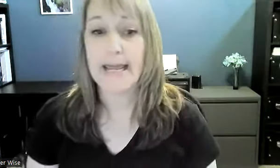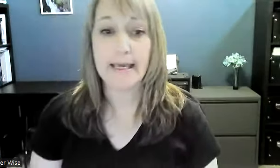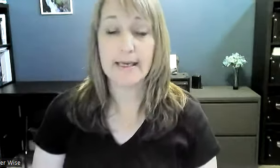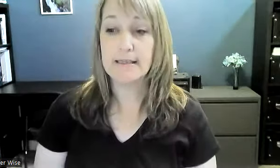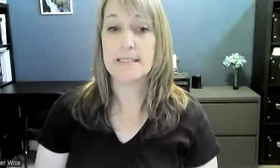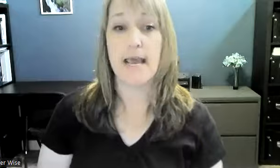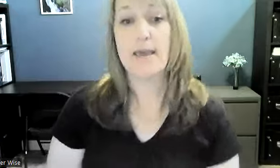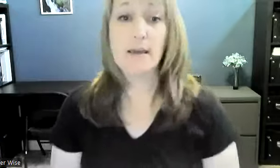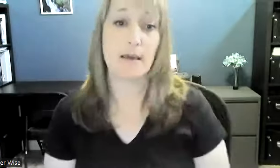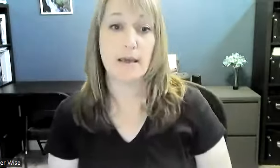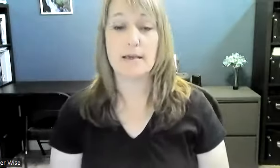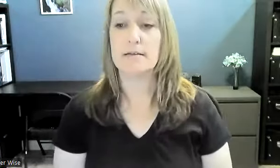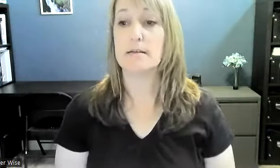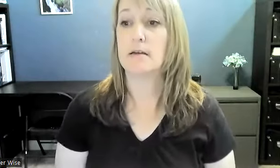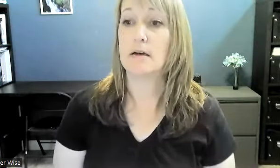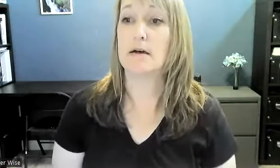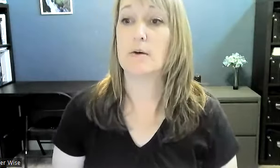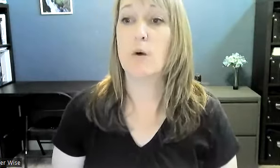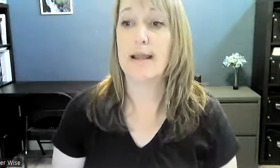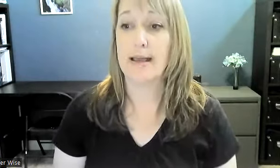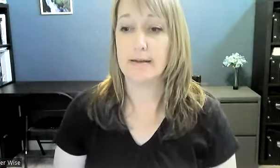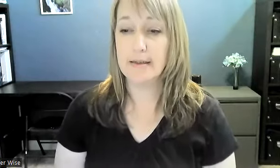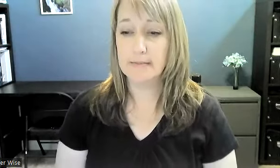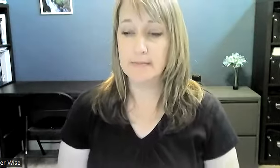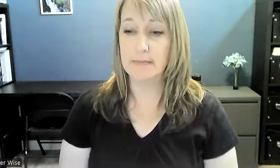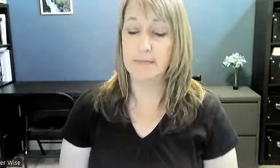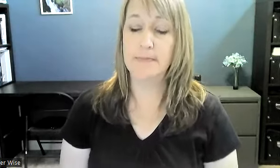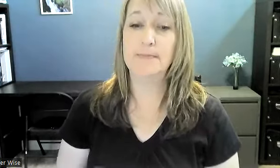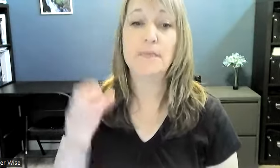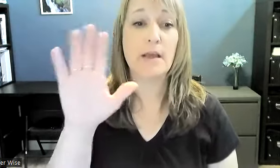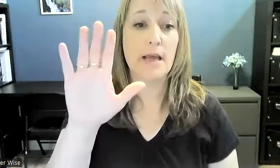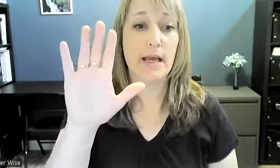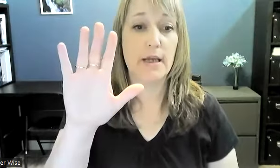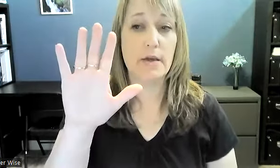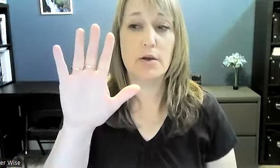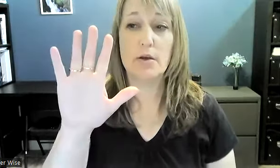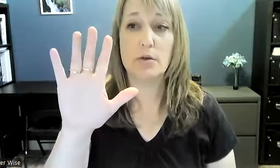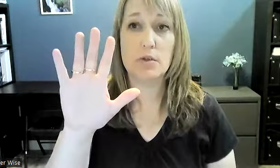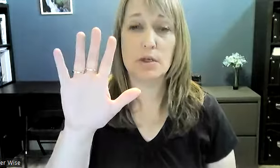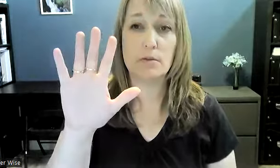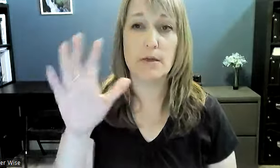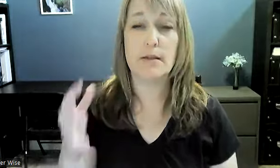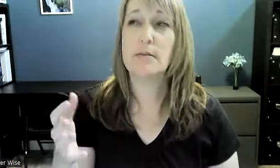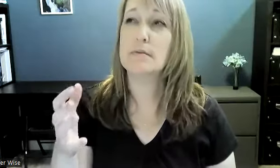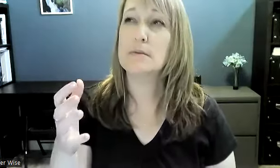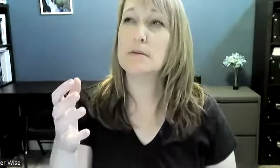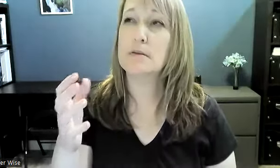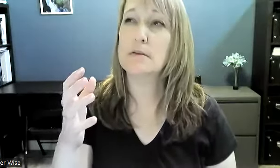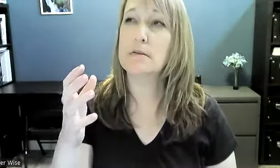Take is 1-handed, and you start with,